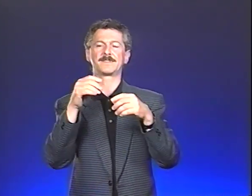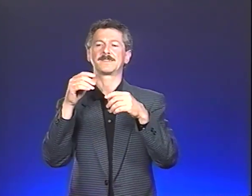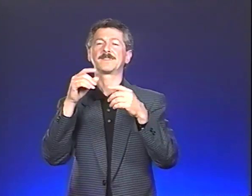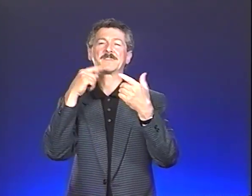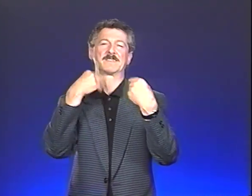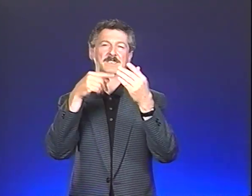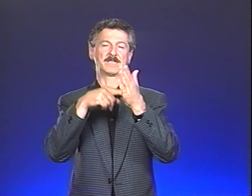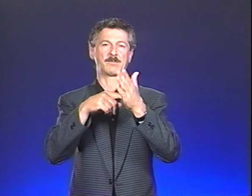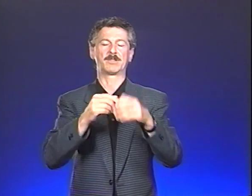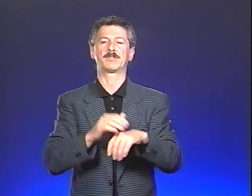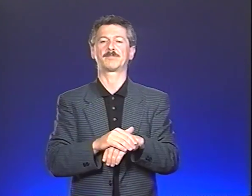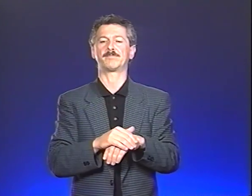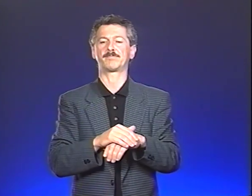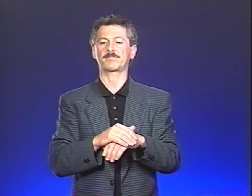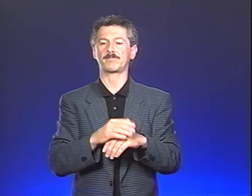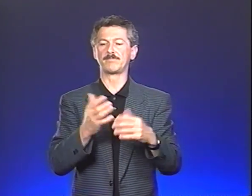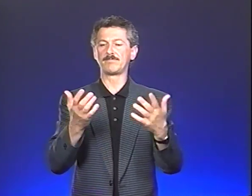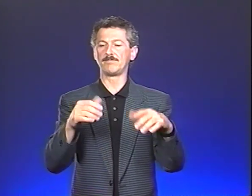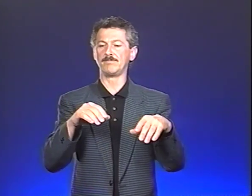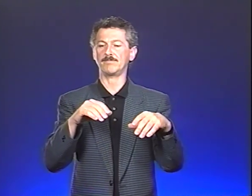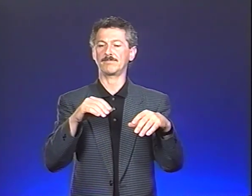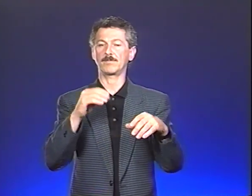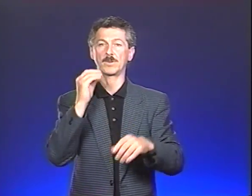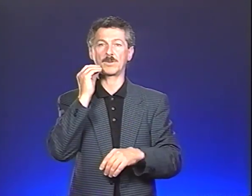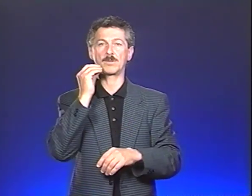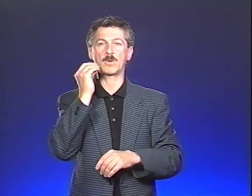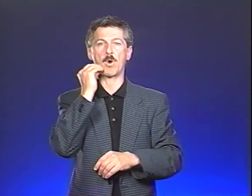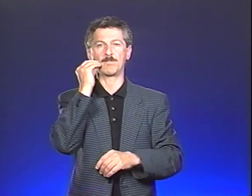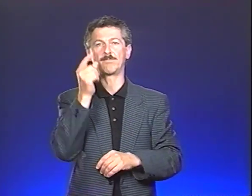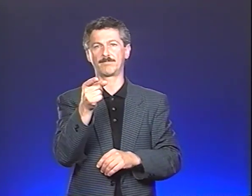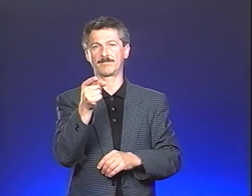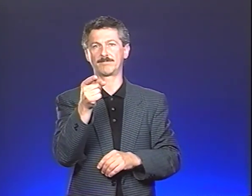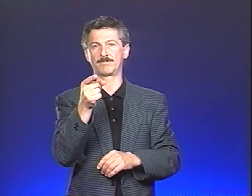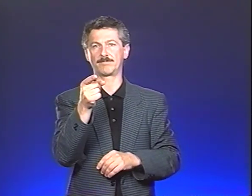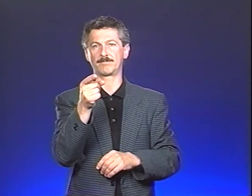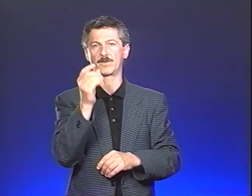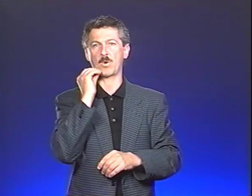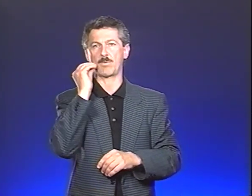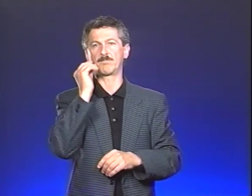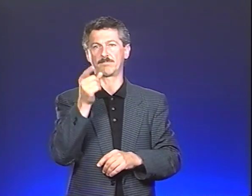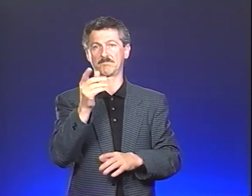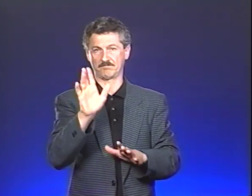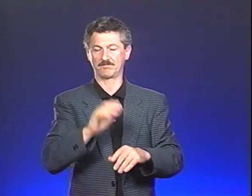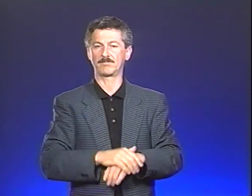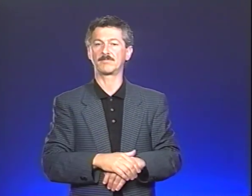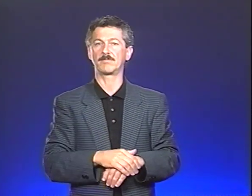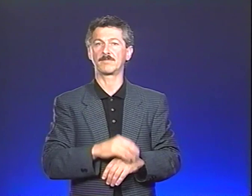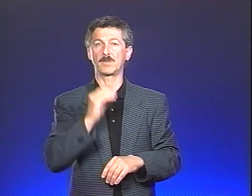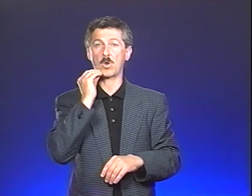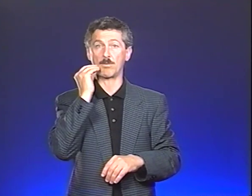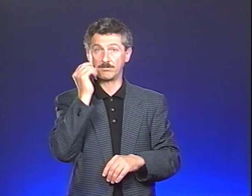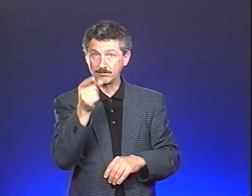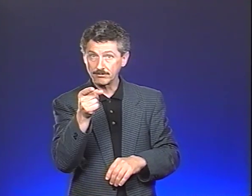and context will help convey this meaning. For example, this sentence may have two possible